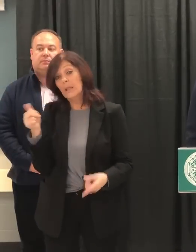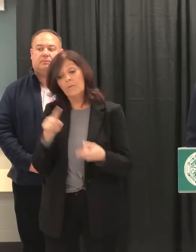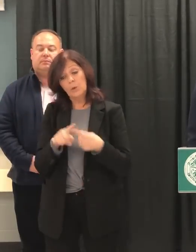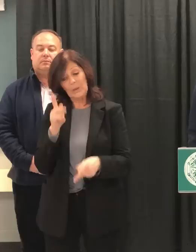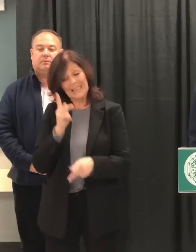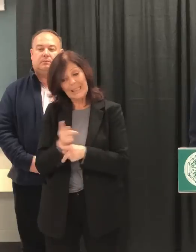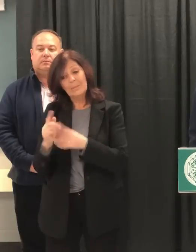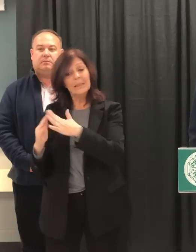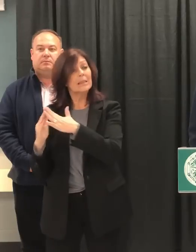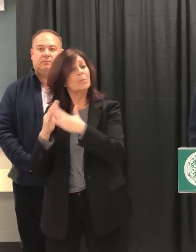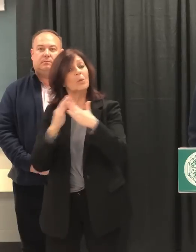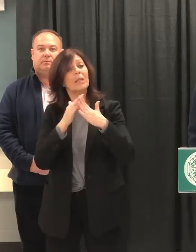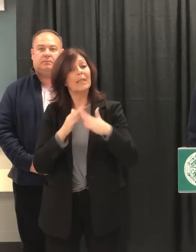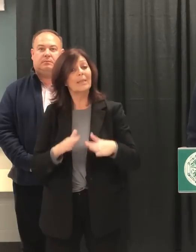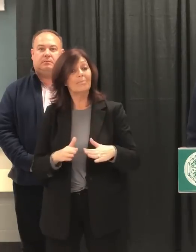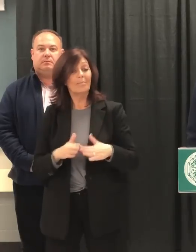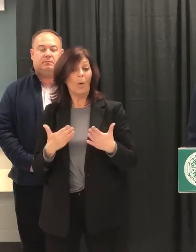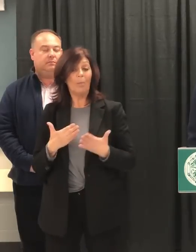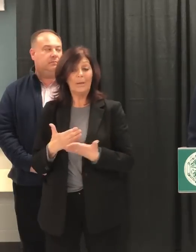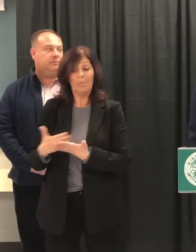this community open.